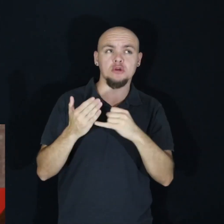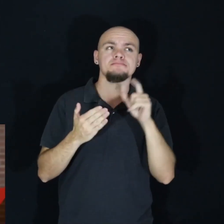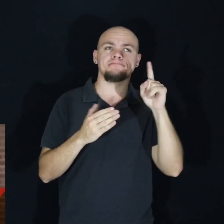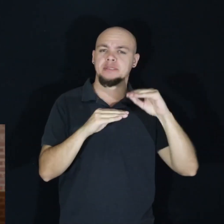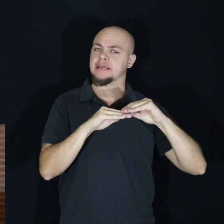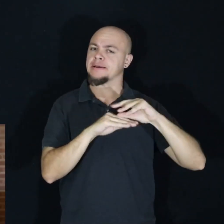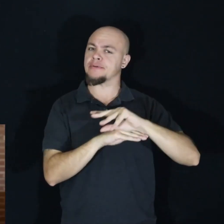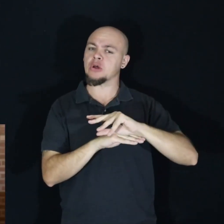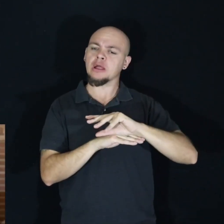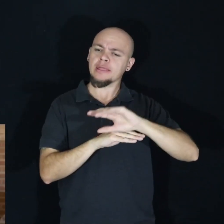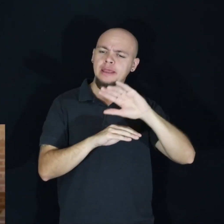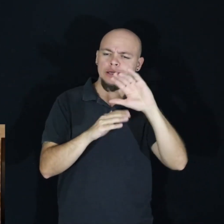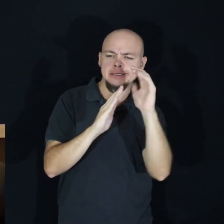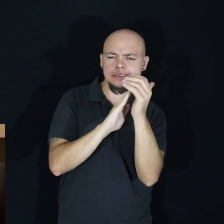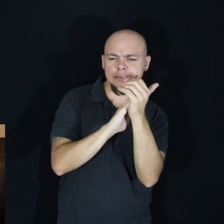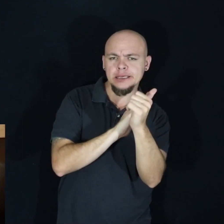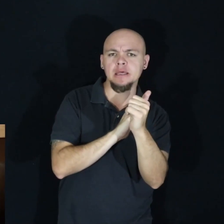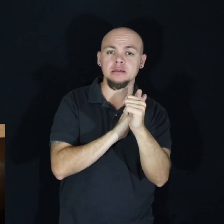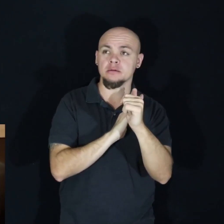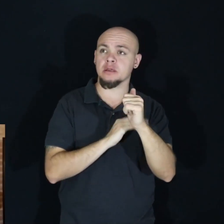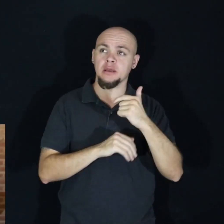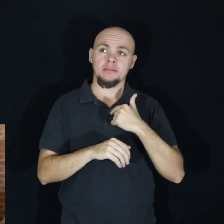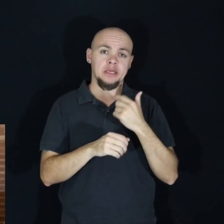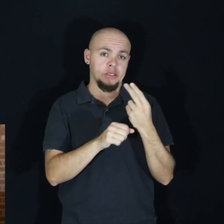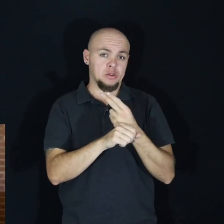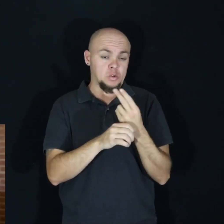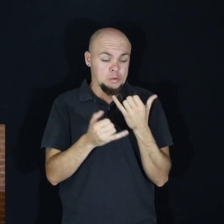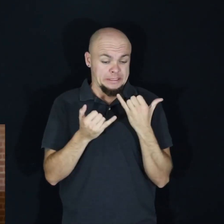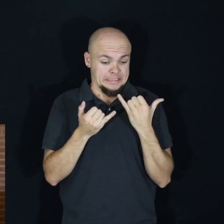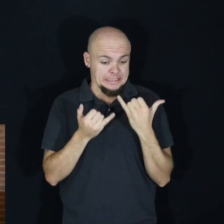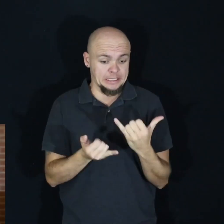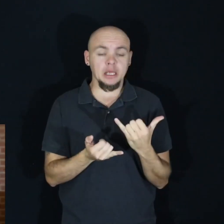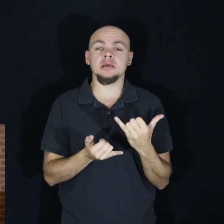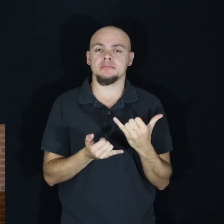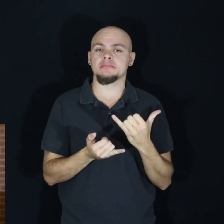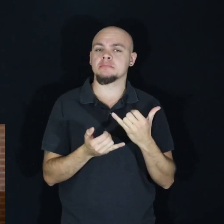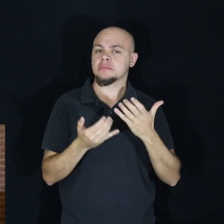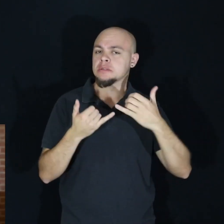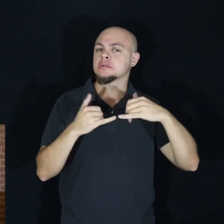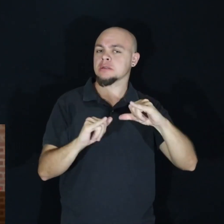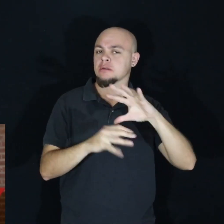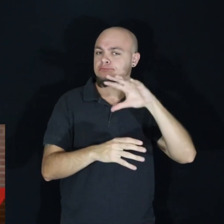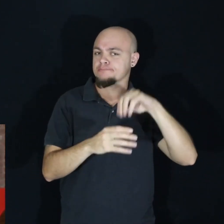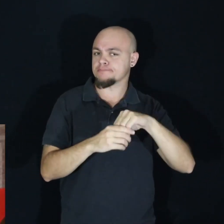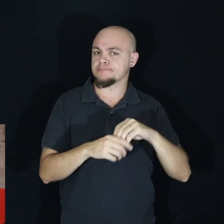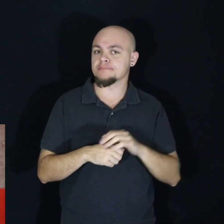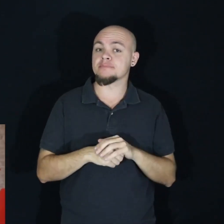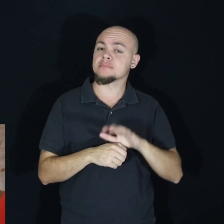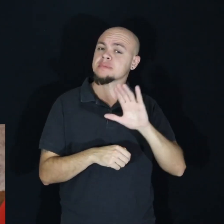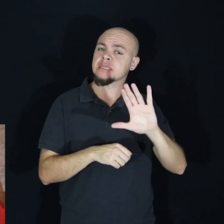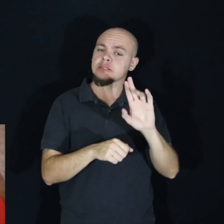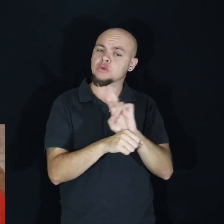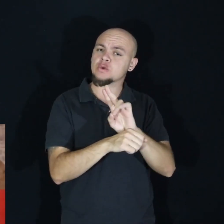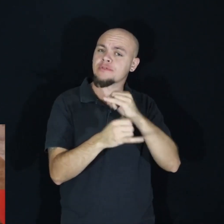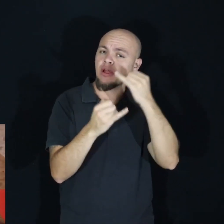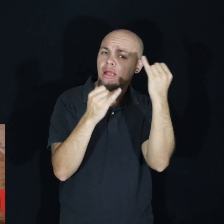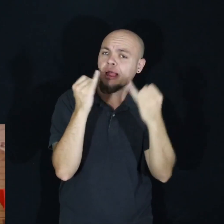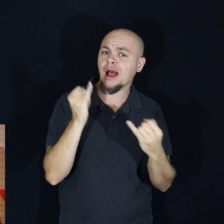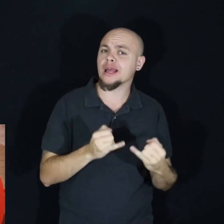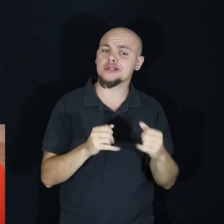on the craft, and even some of the skills that I use in my artwork to this day. His use of line work, his use of